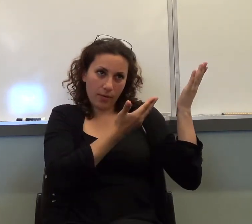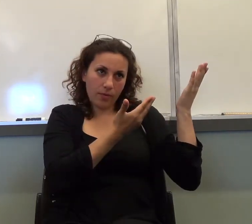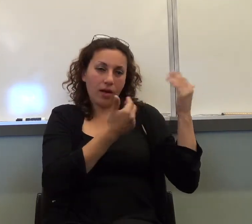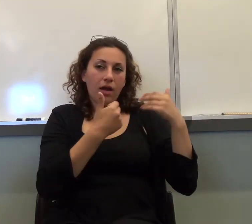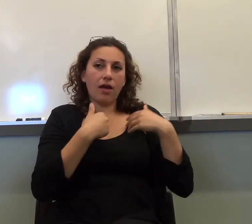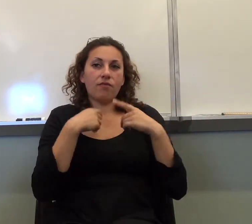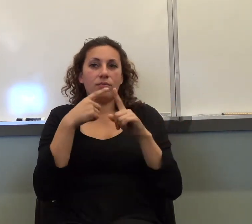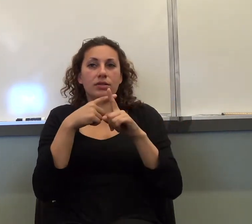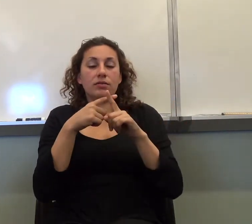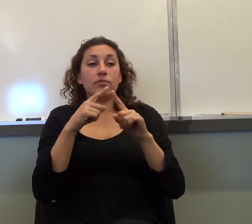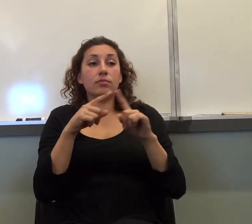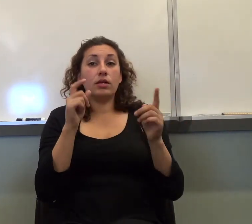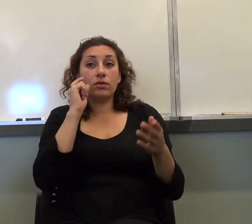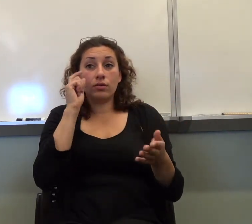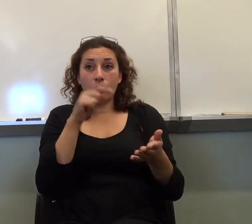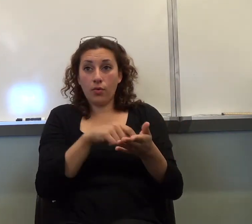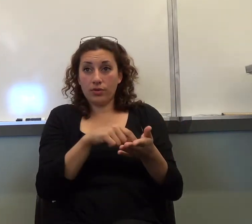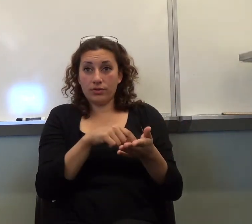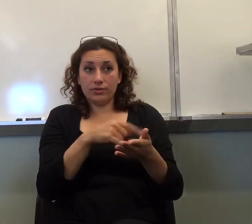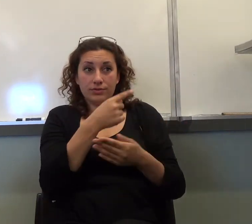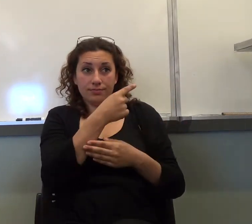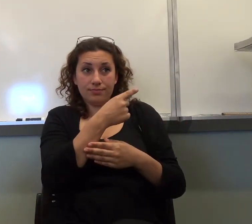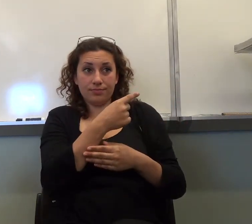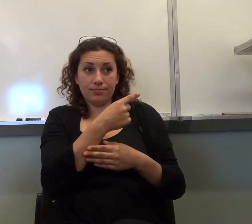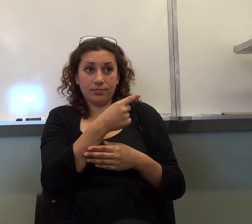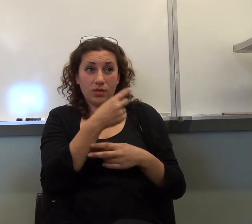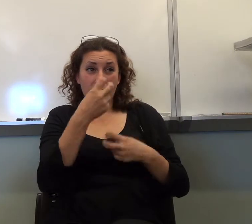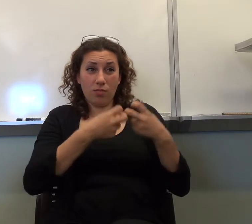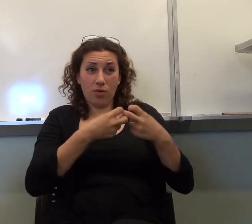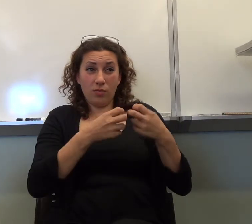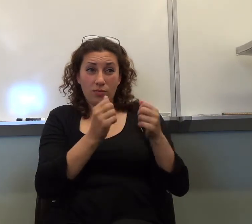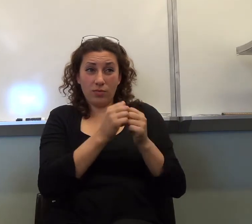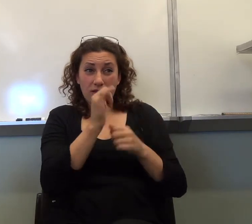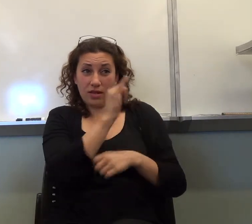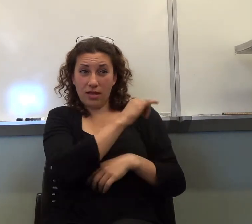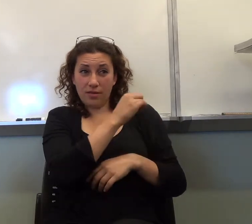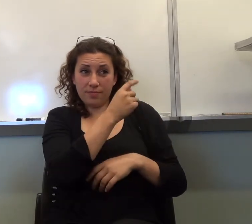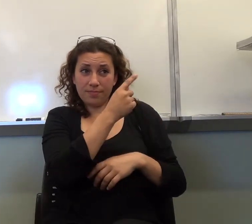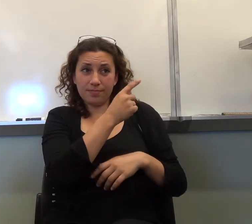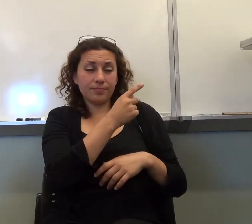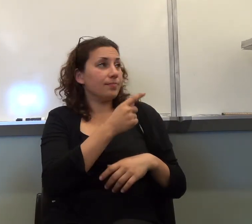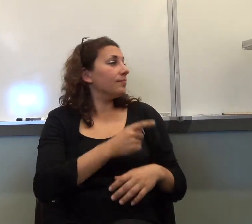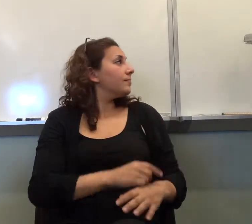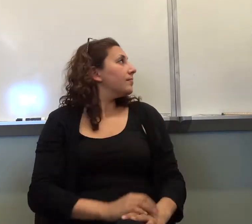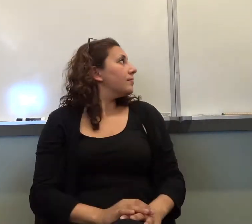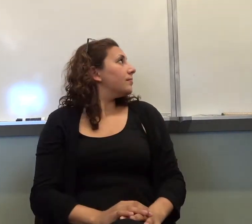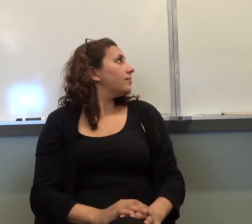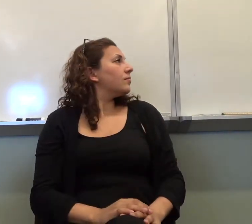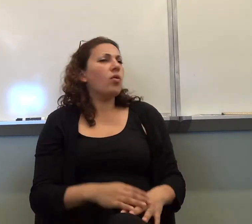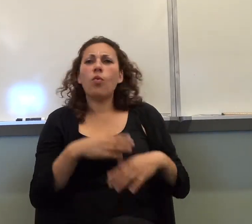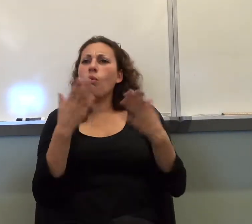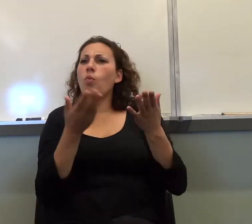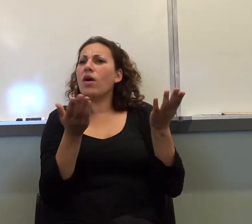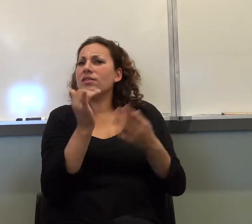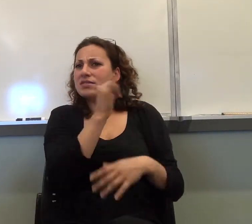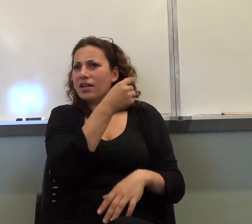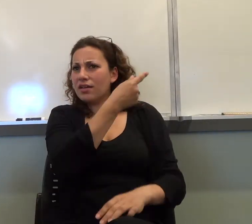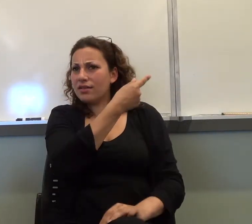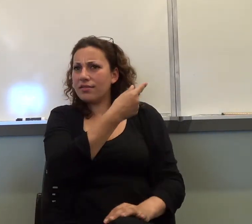Now notice the problem with this exponential notation. What's that? Well, it's the same thing